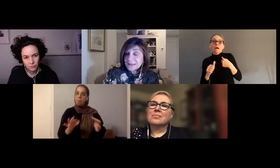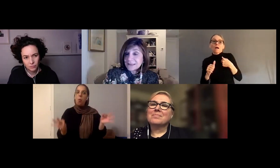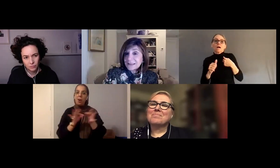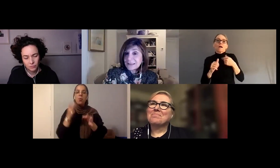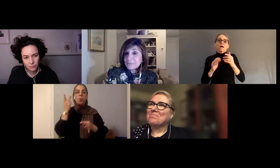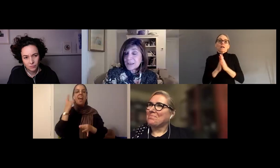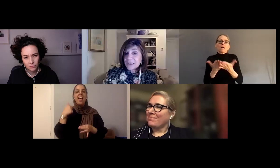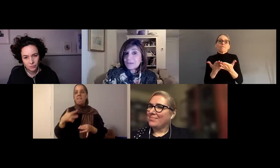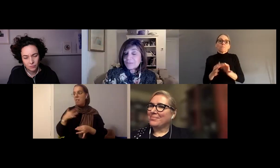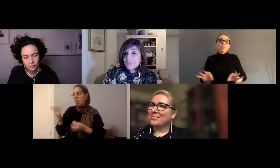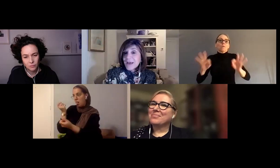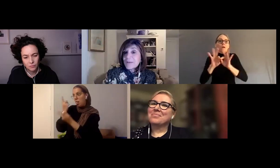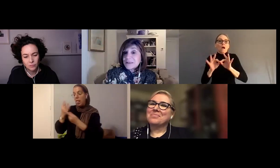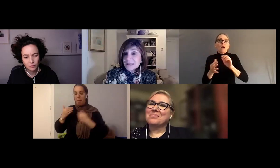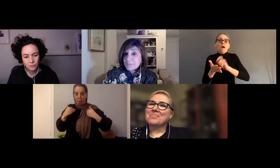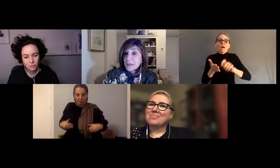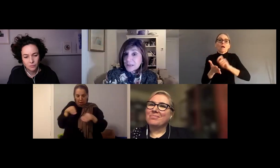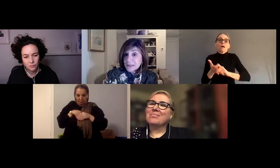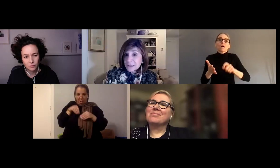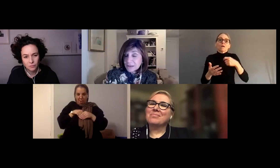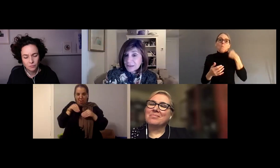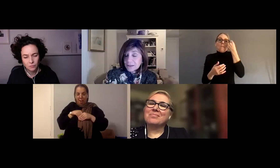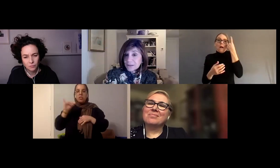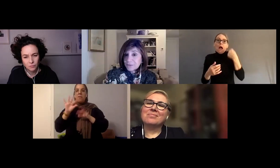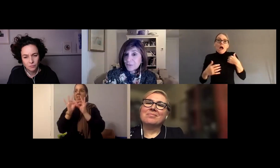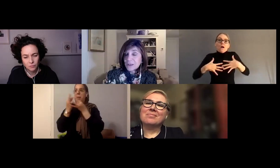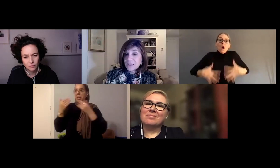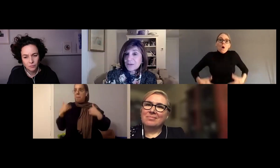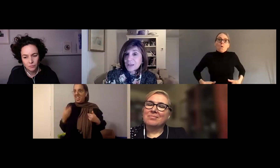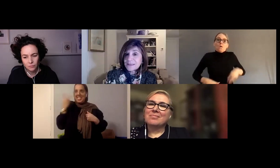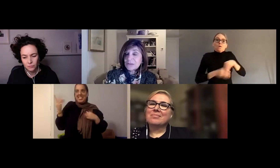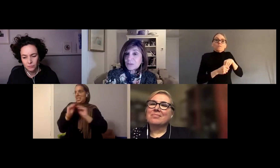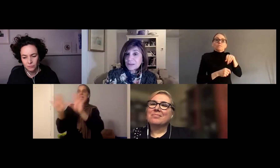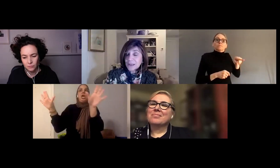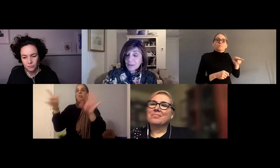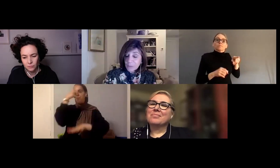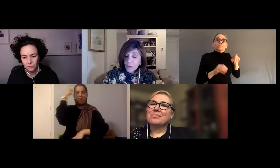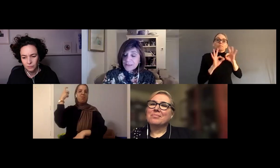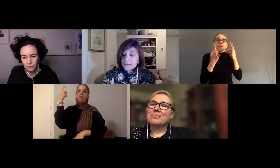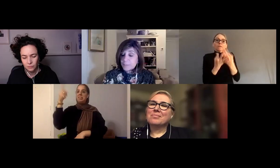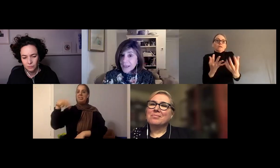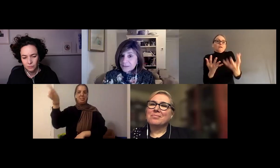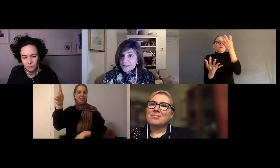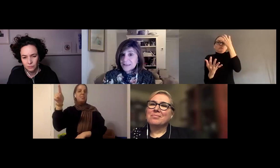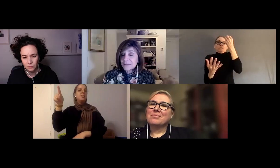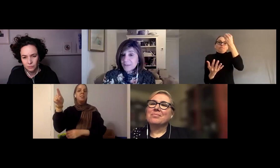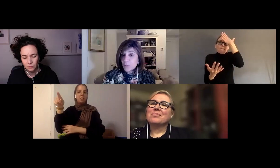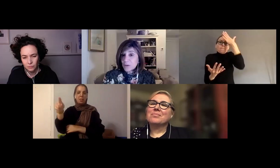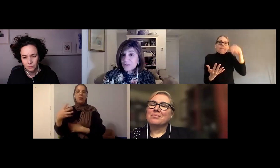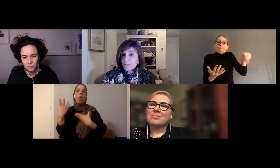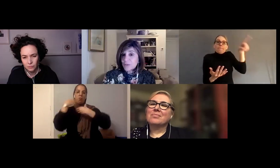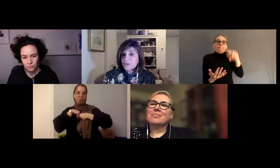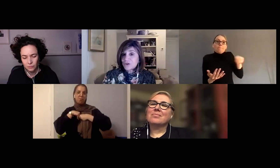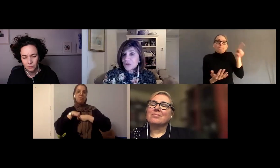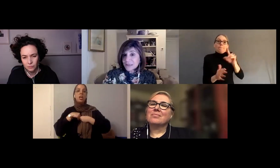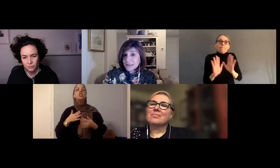it in my family's body. You know, I wanted to balance the memoir